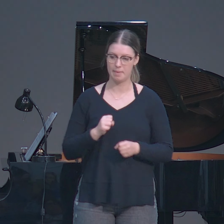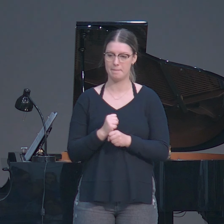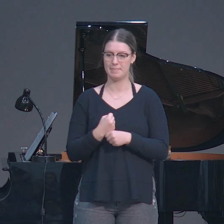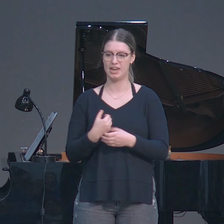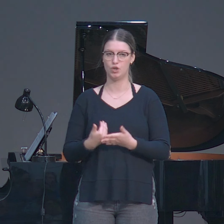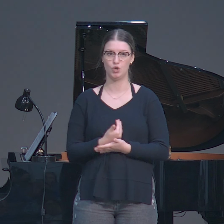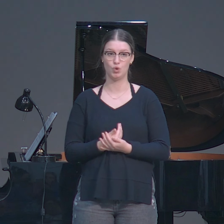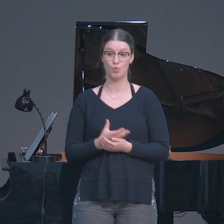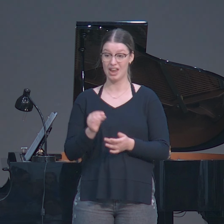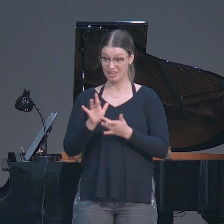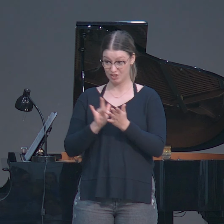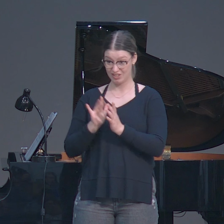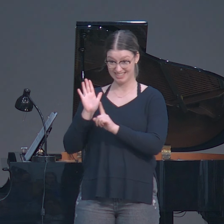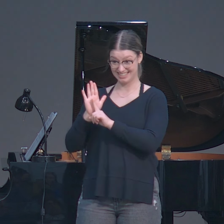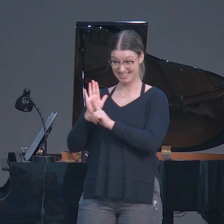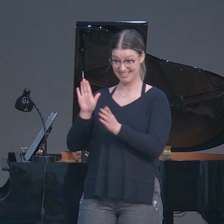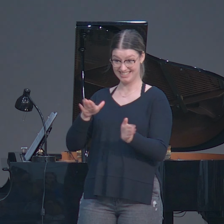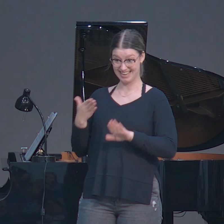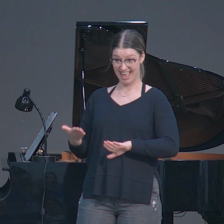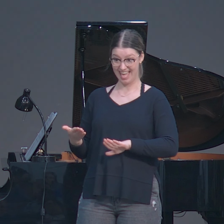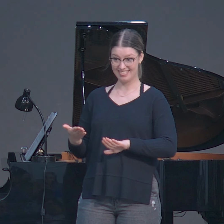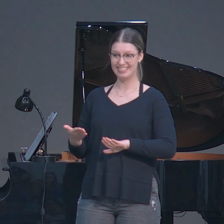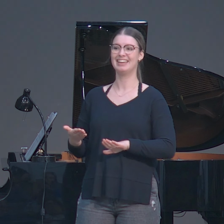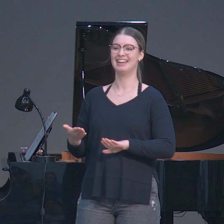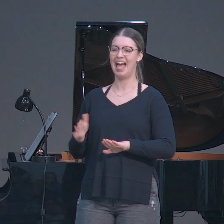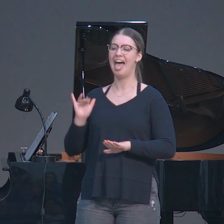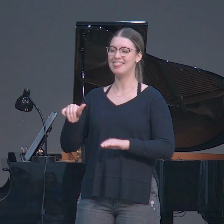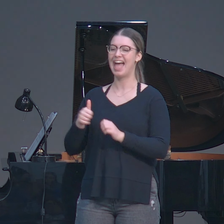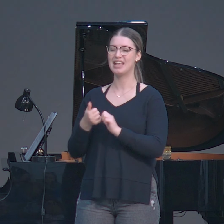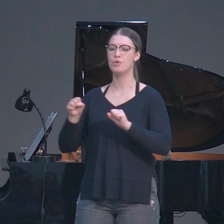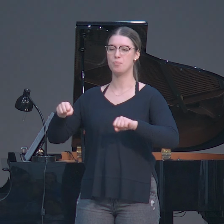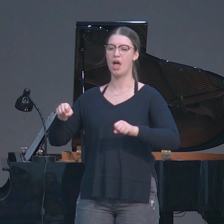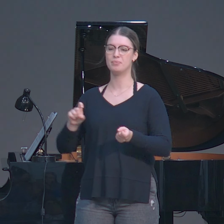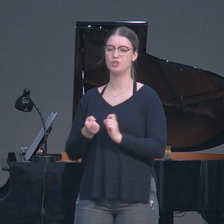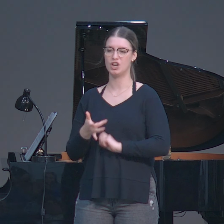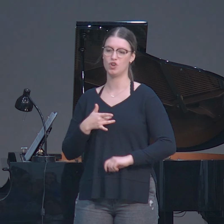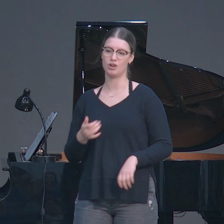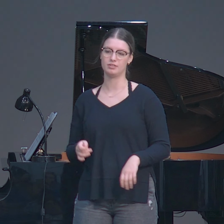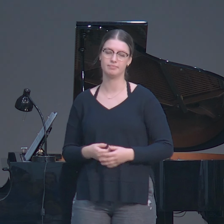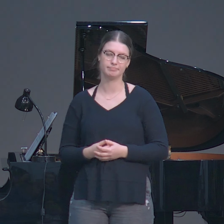And Jesus' death makes all this possible.